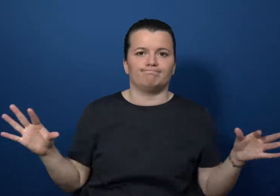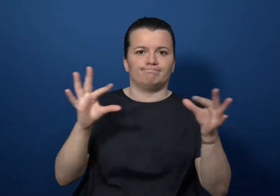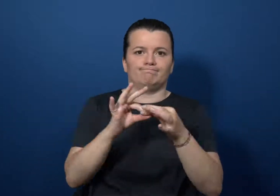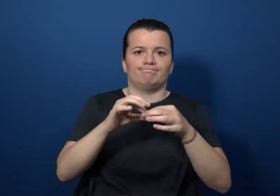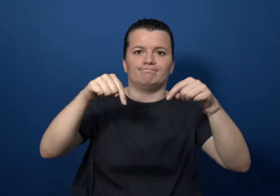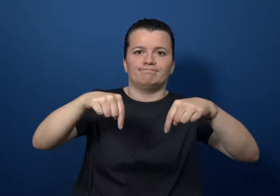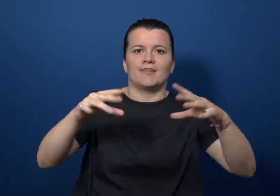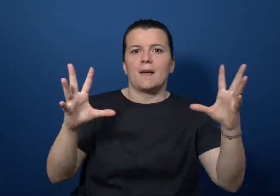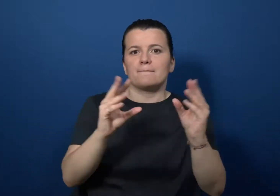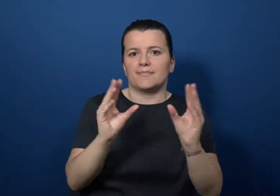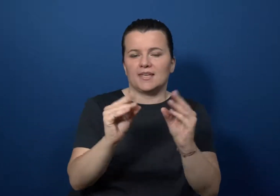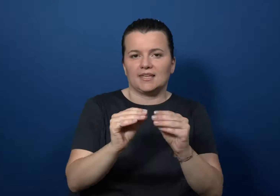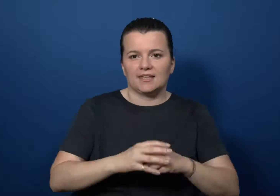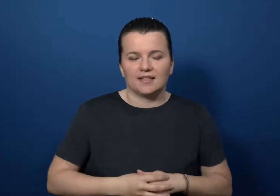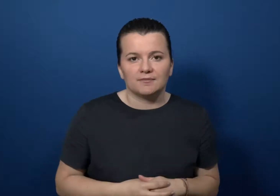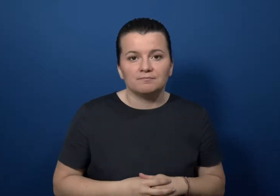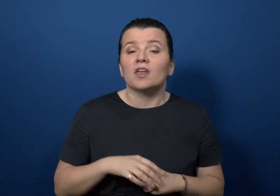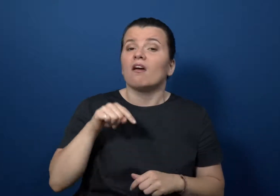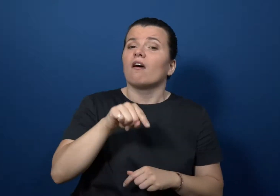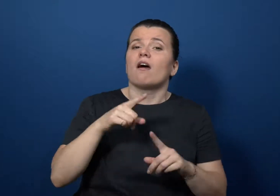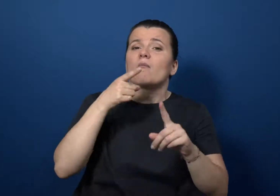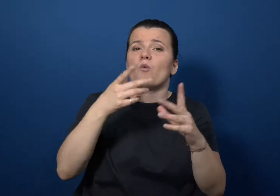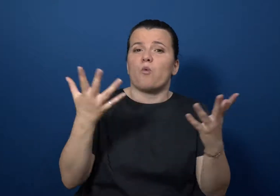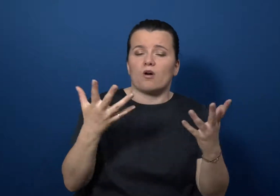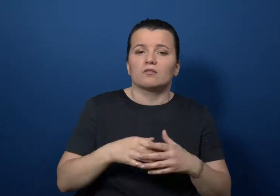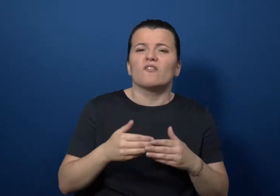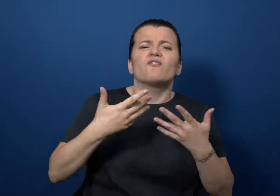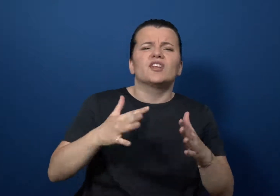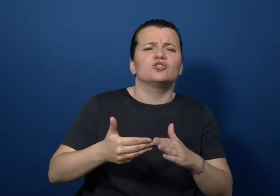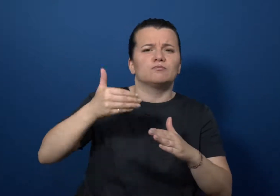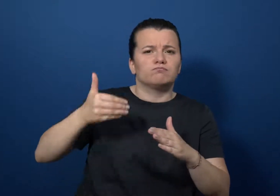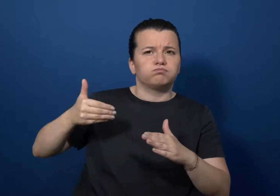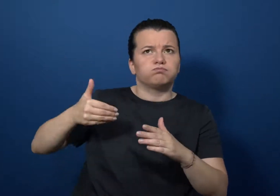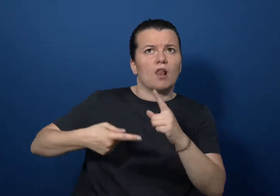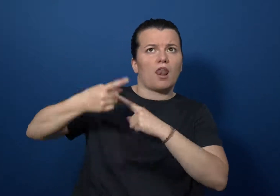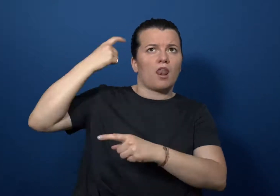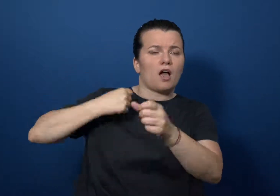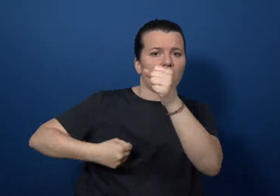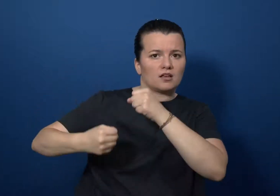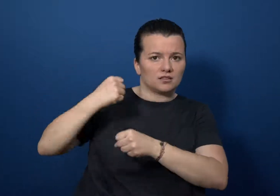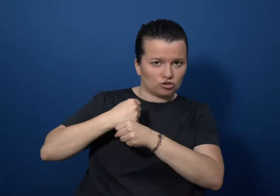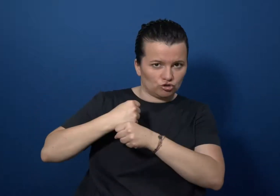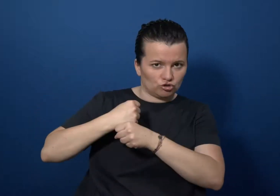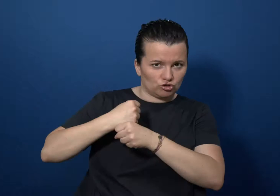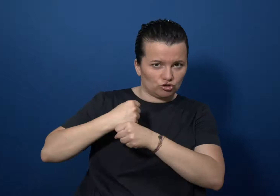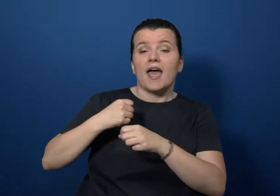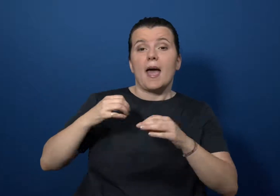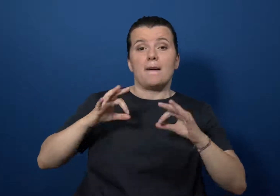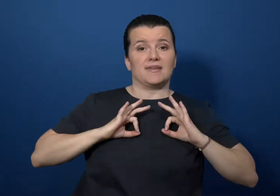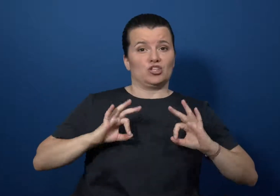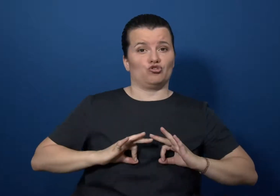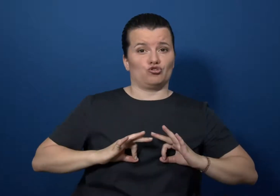International Conference on School Bullying that we organized last year together with the French Ministry of Education, Youth